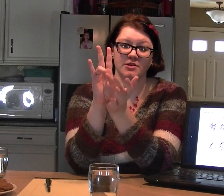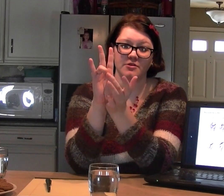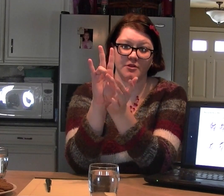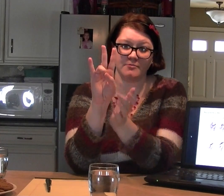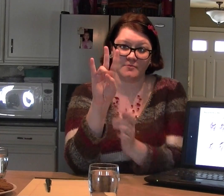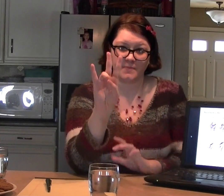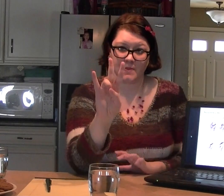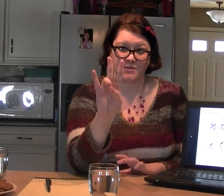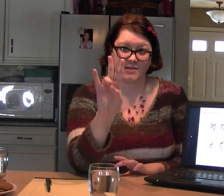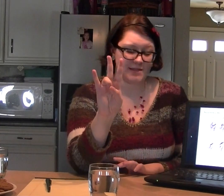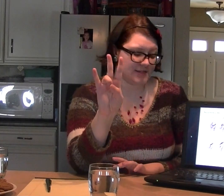your thumb, 6.